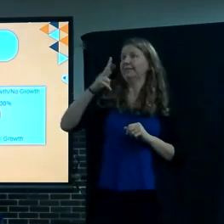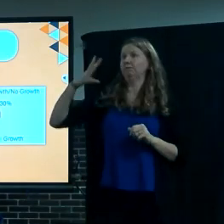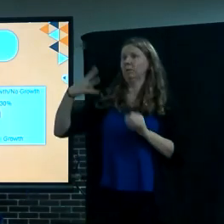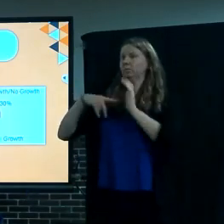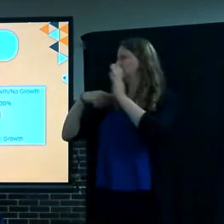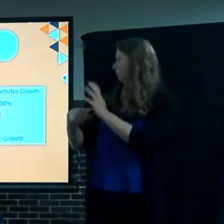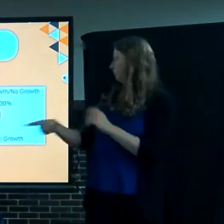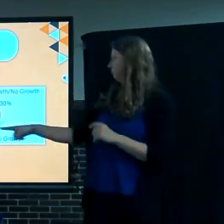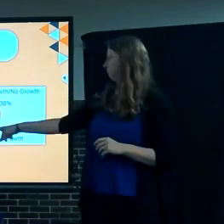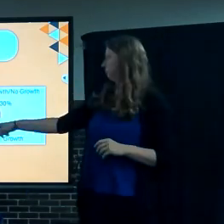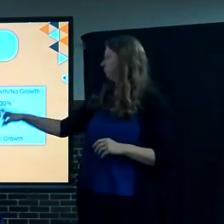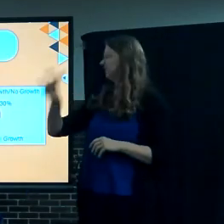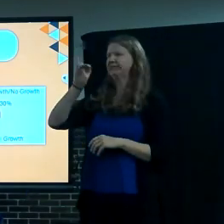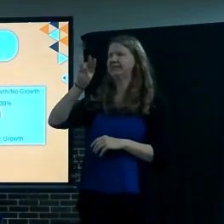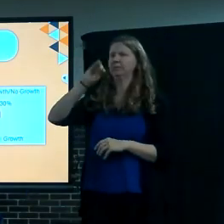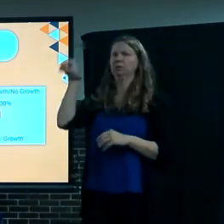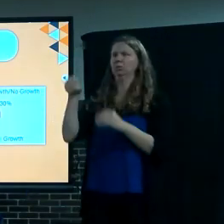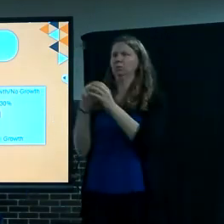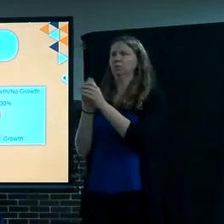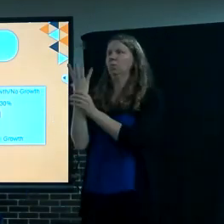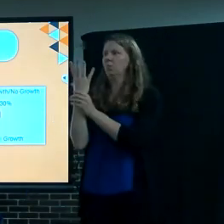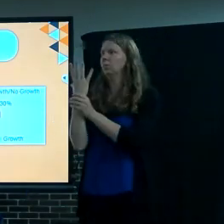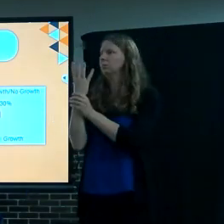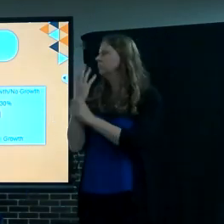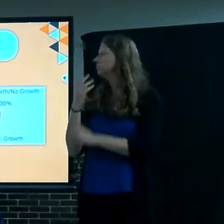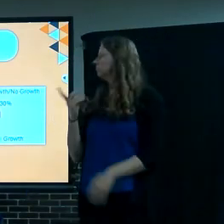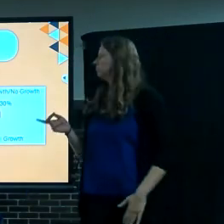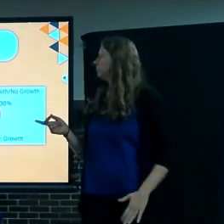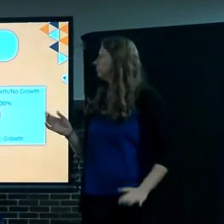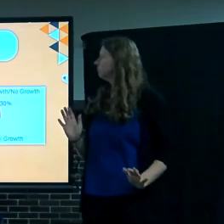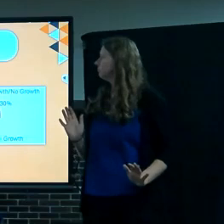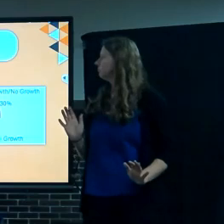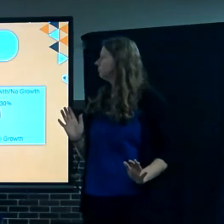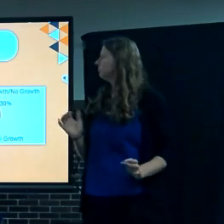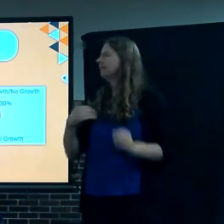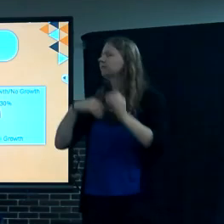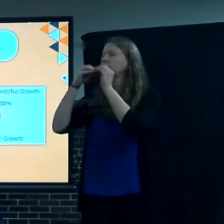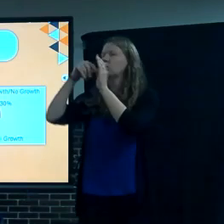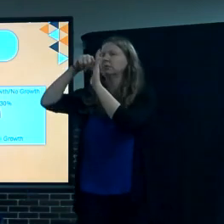rise. And then our 3rd and 4th graders, we had 70% showing growth.